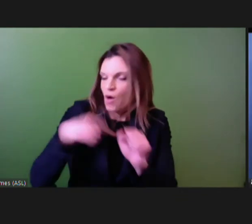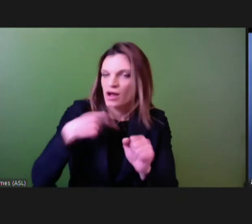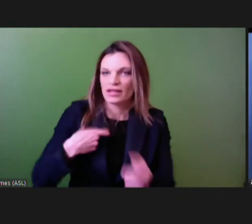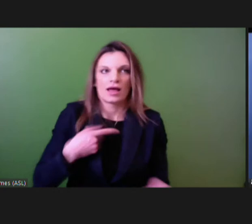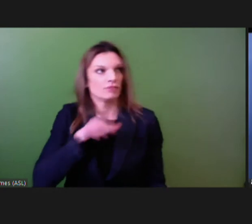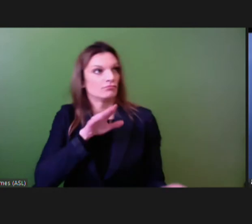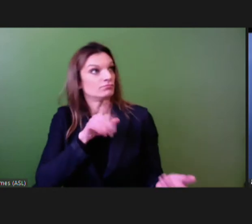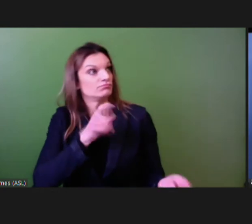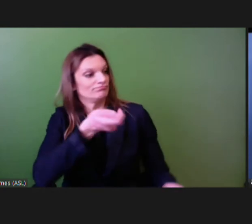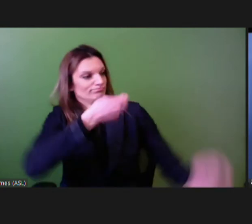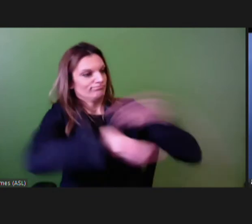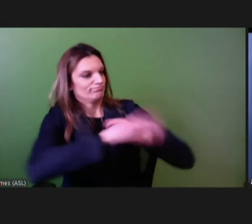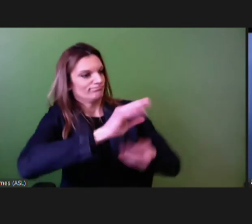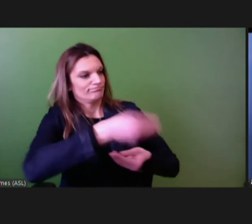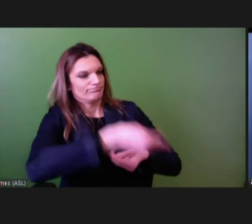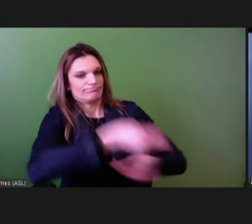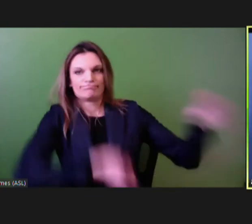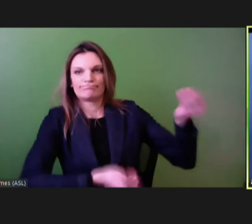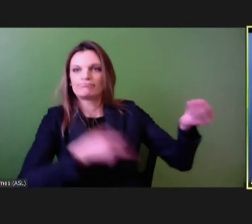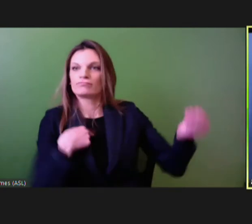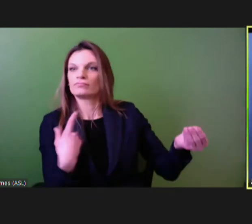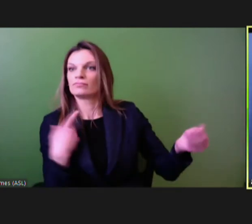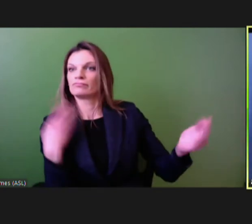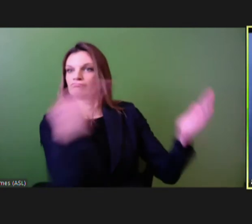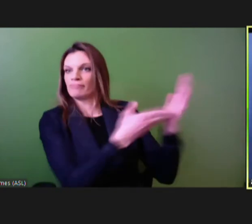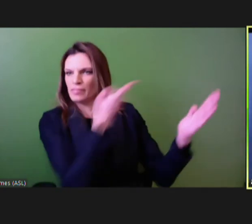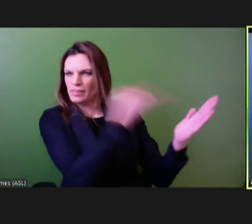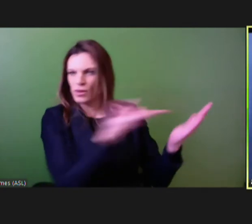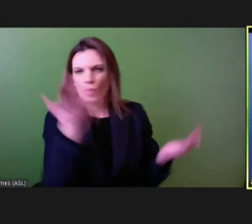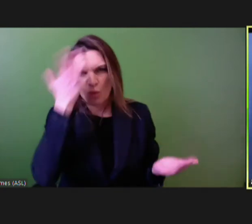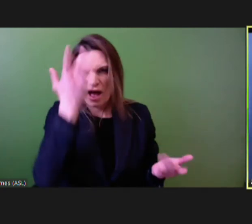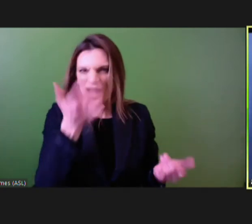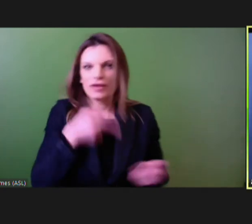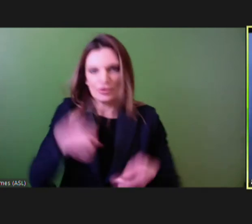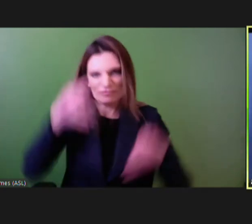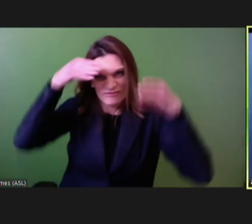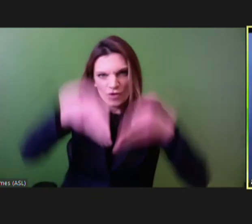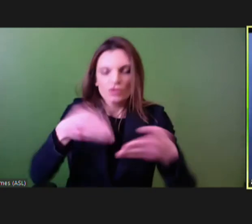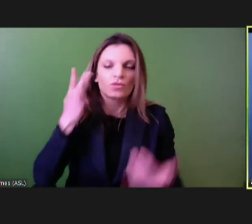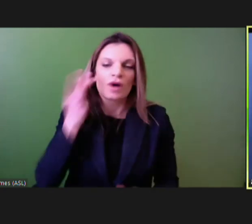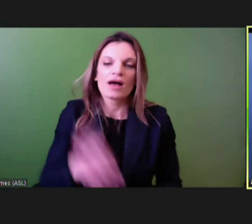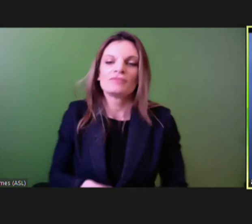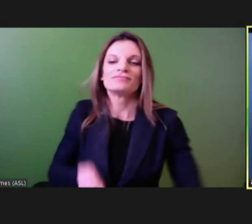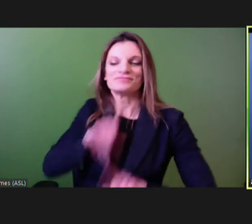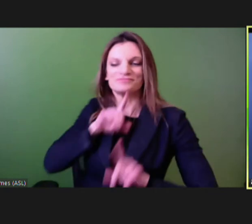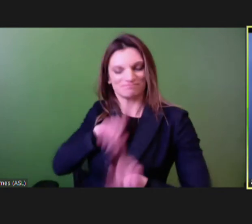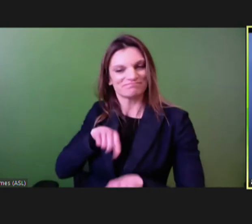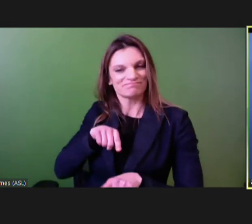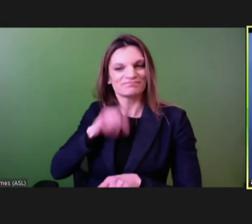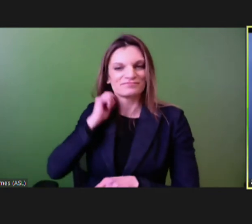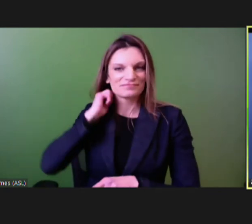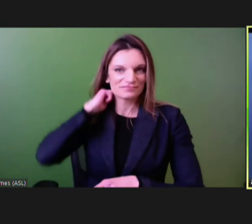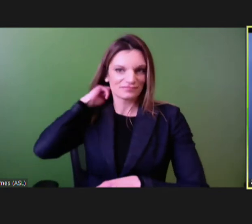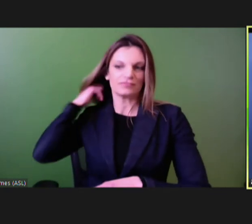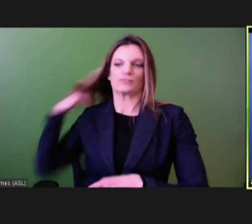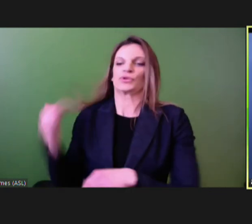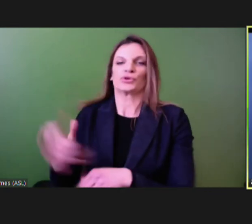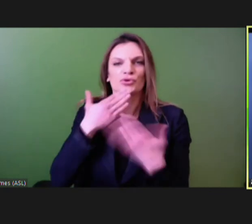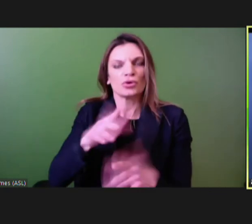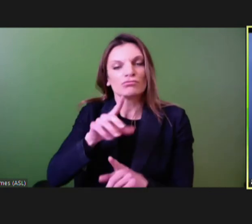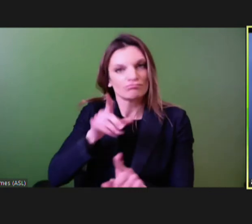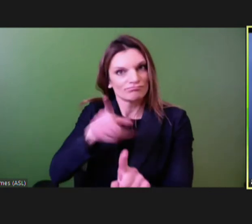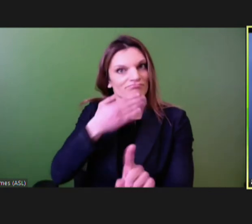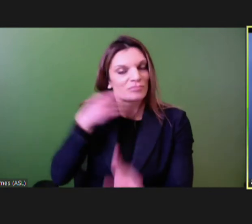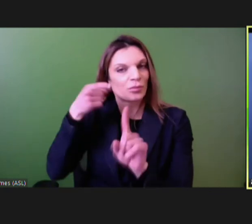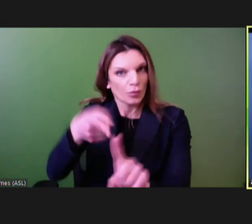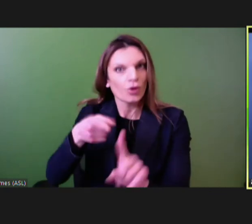drive instead? Thanks, Tim. I really like that question because it underscores what my role is as Secretary of State, which is to ensure every